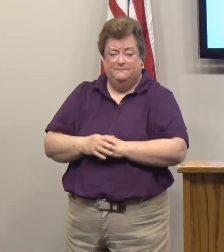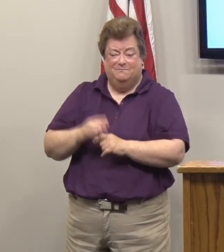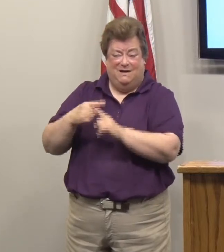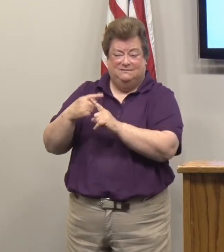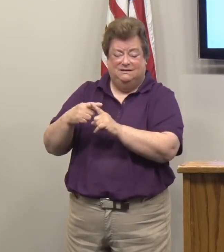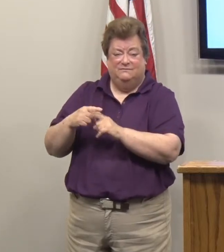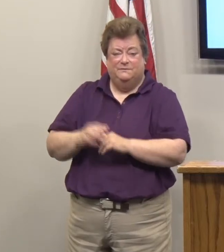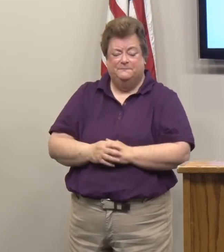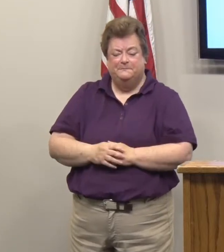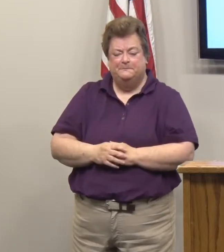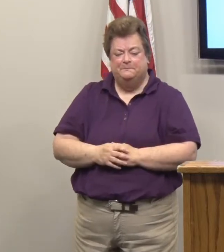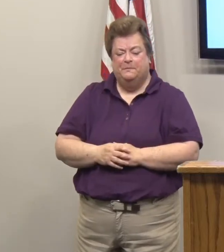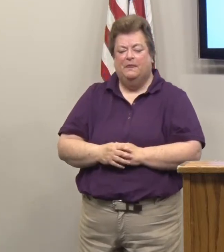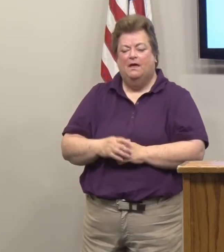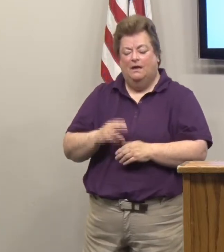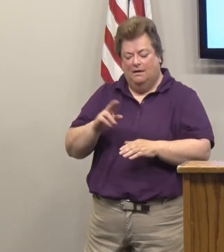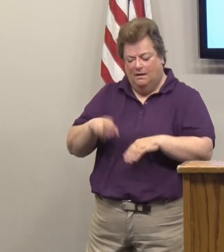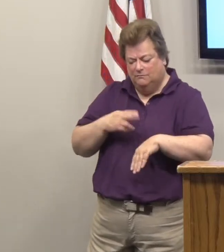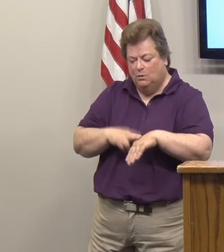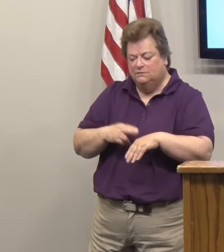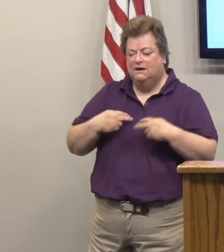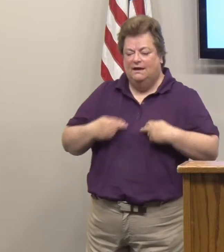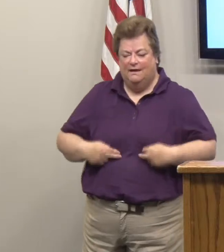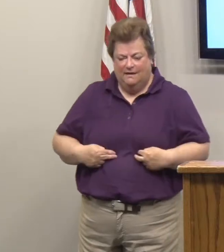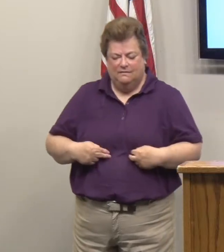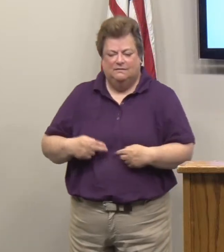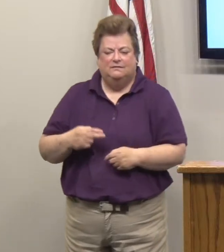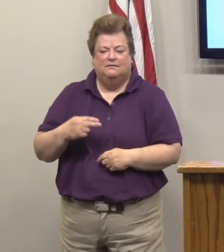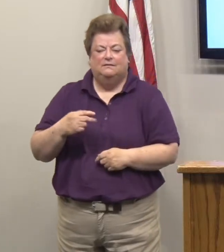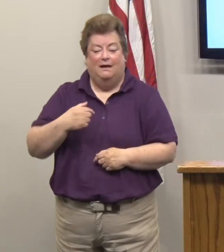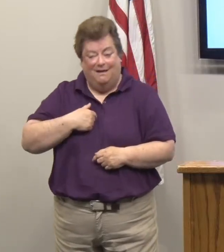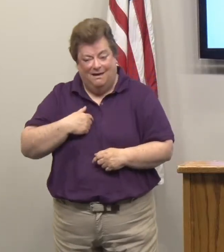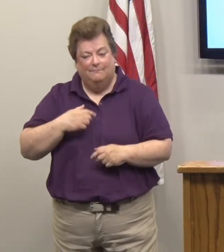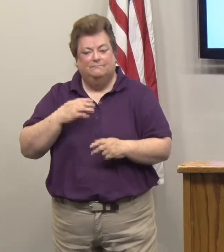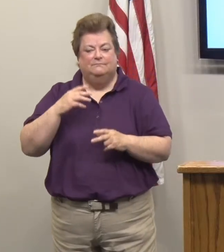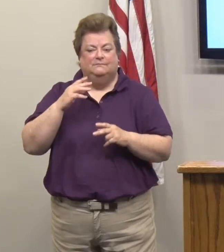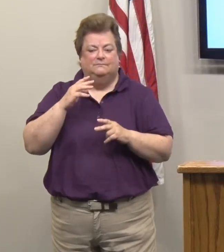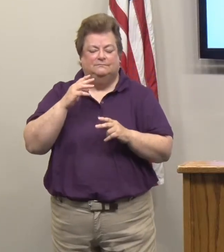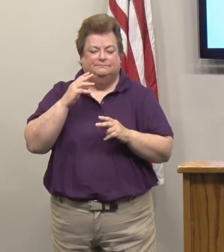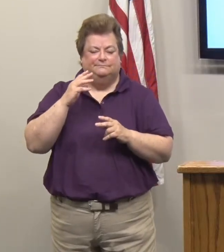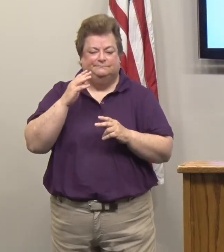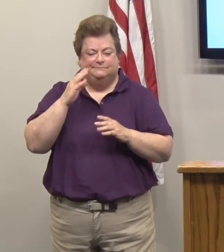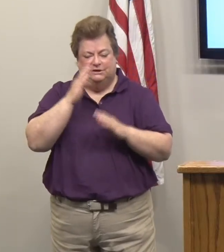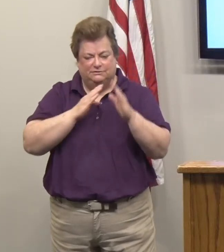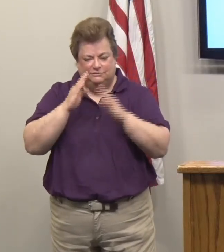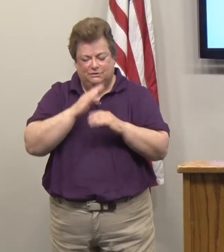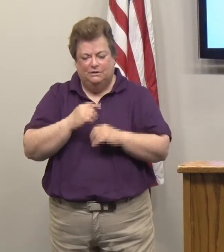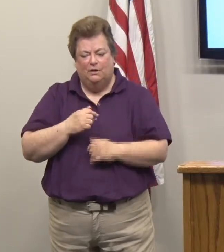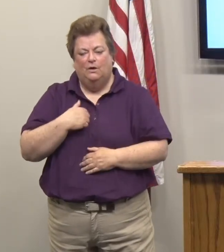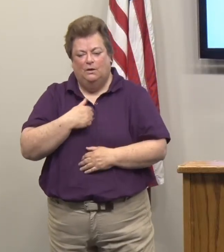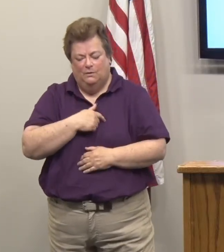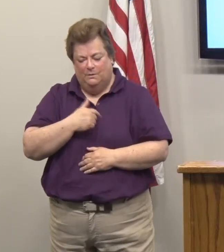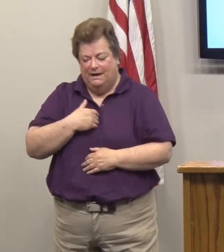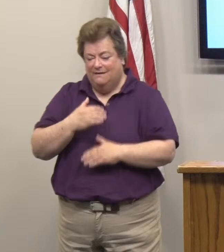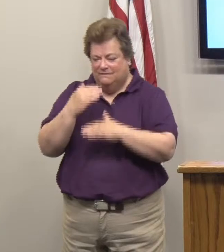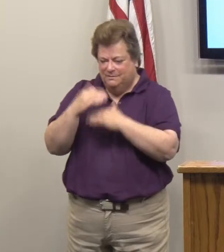possible spike in cases from COVID-19 with the protests going on? I guess, what are your concerns there?